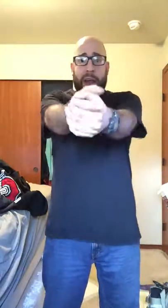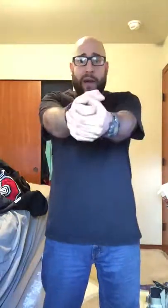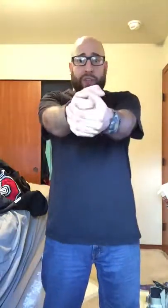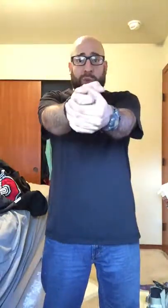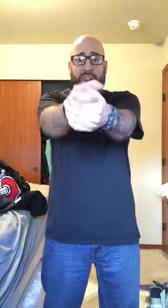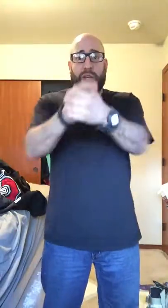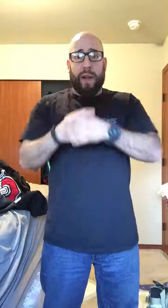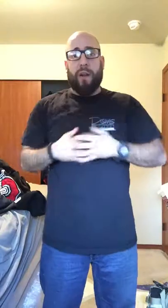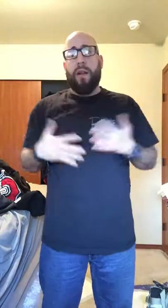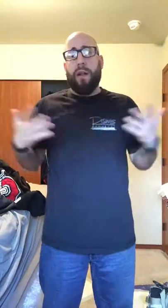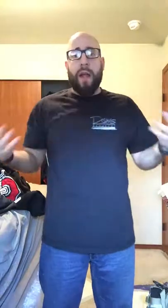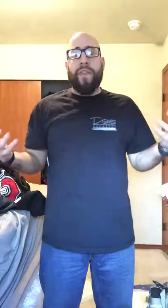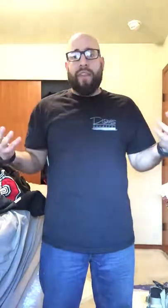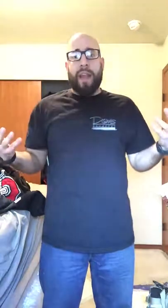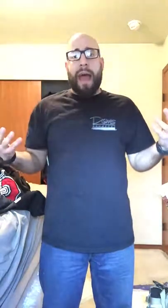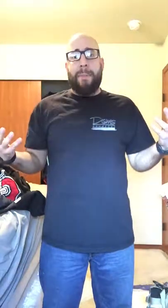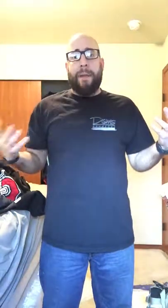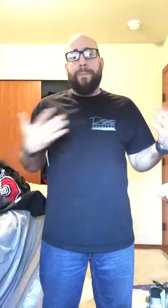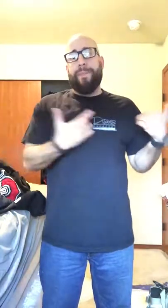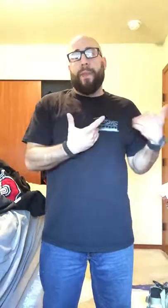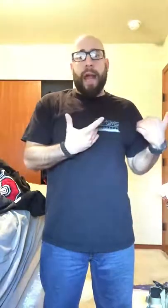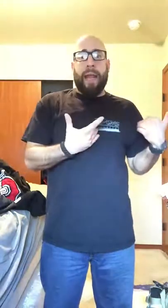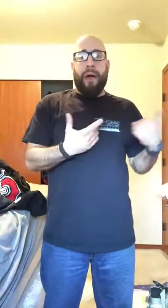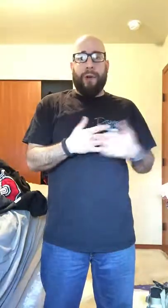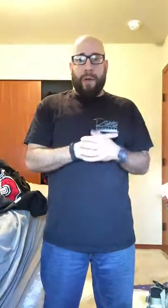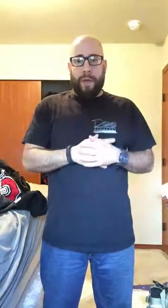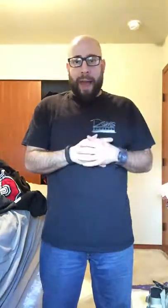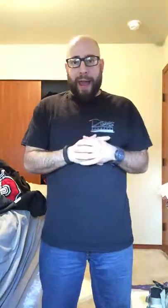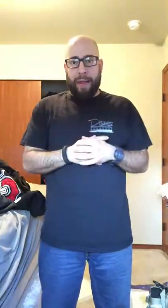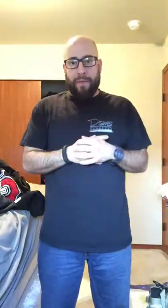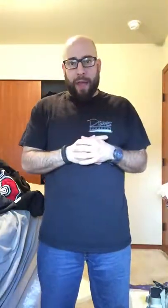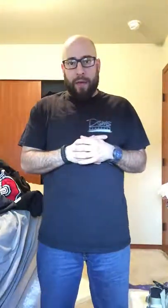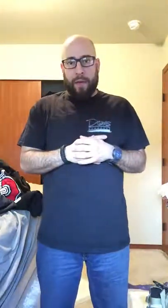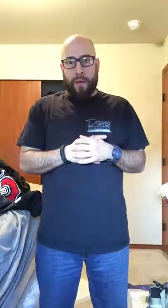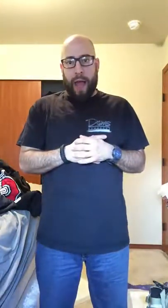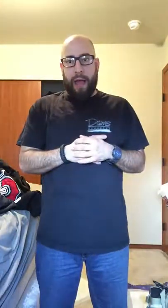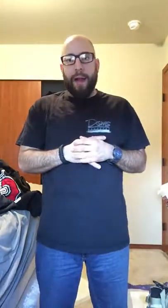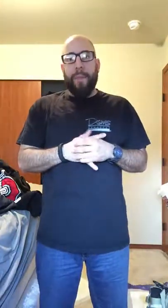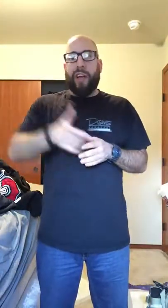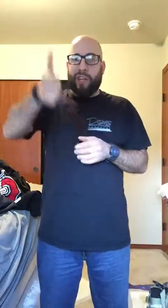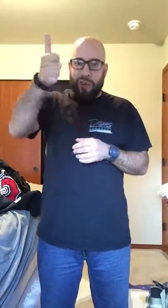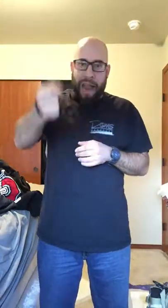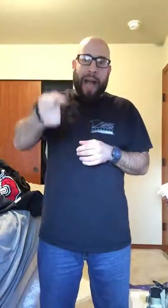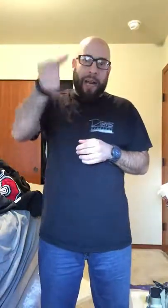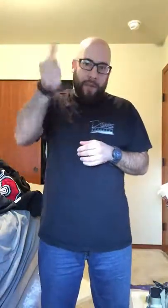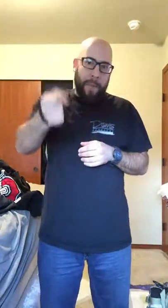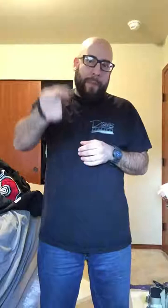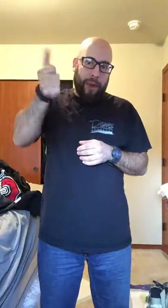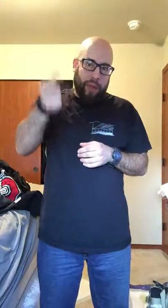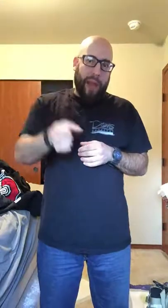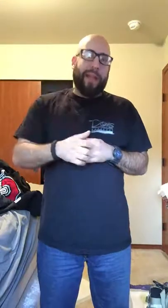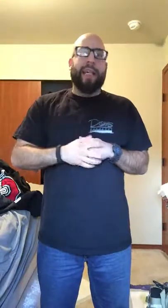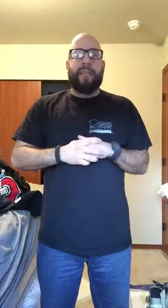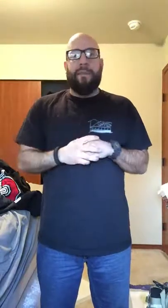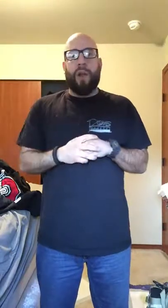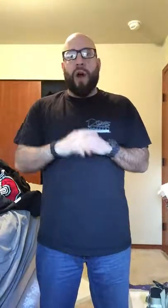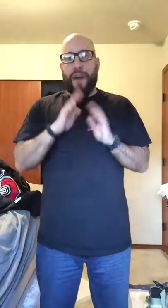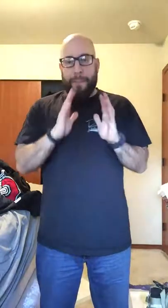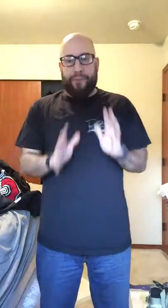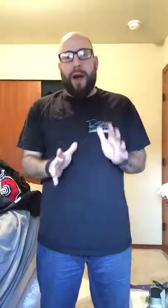out, squeeze the trigger, nothing's going to happen, and now you're on the bad end of things, okay? Because you're not going to remember to take that safety off. I promise